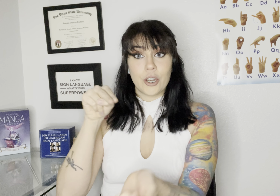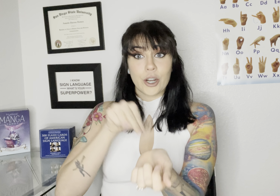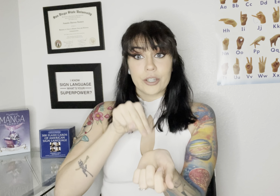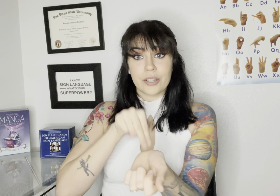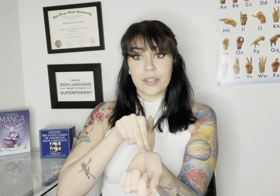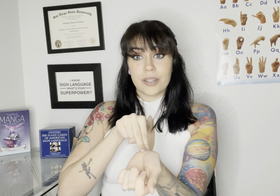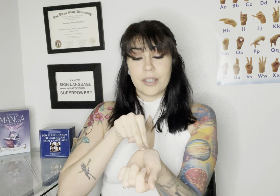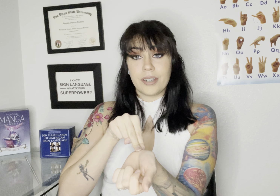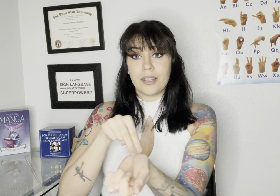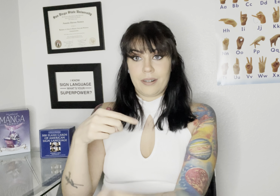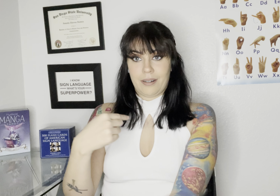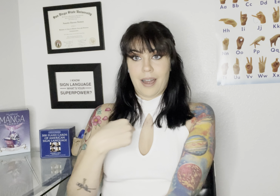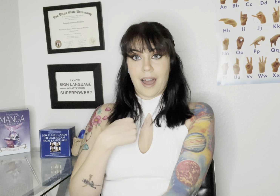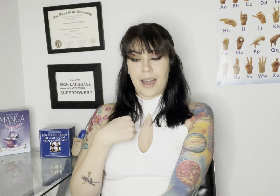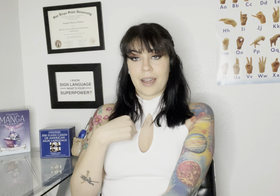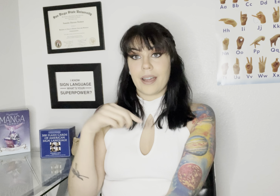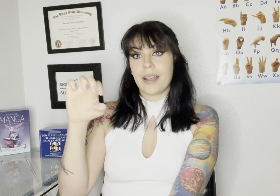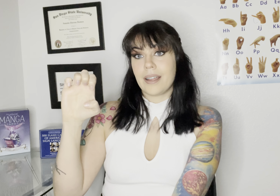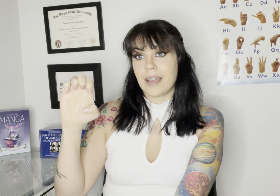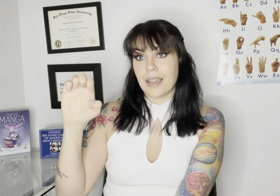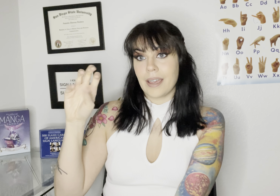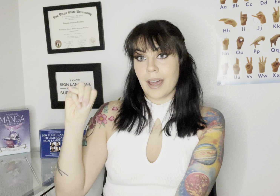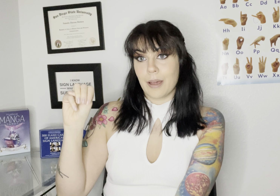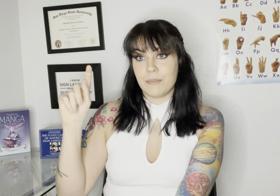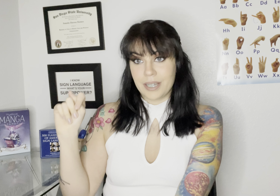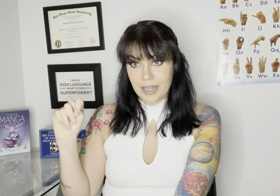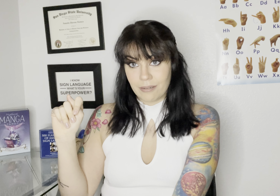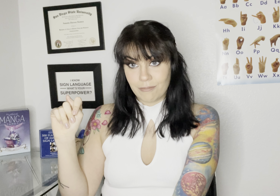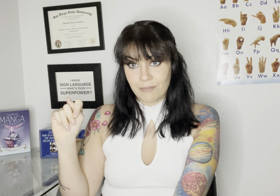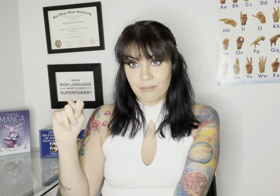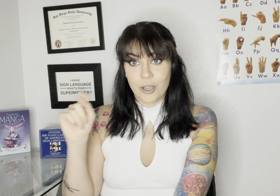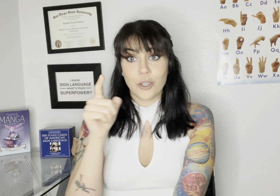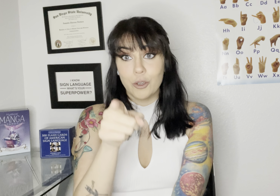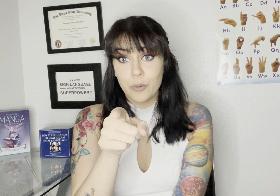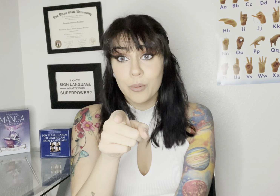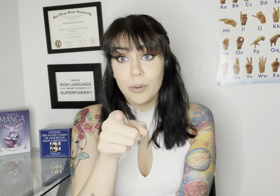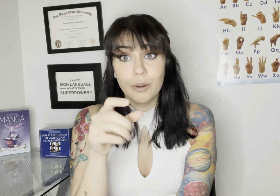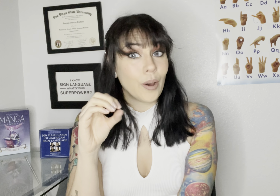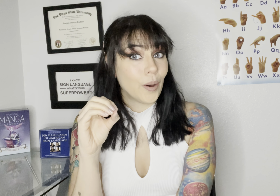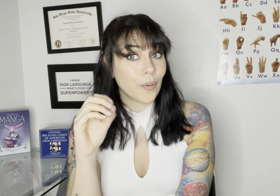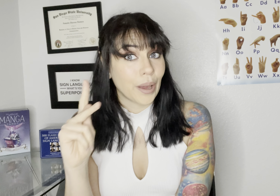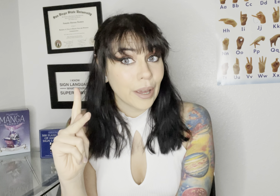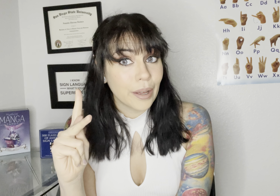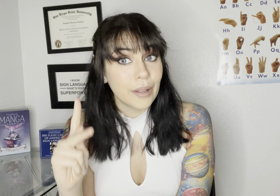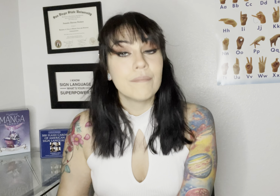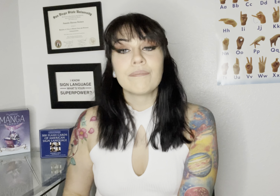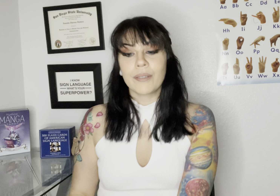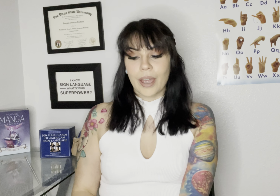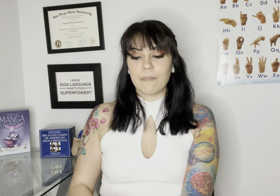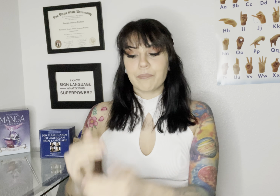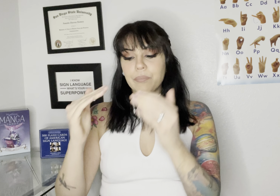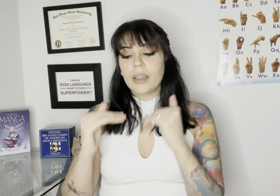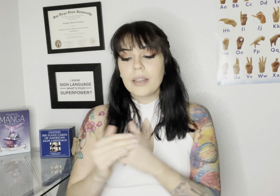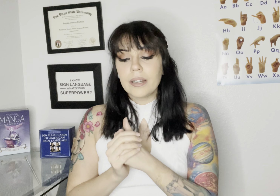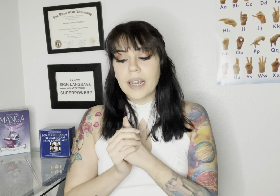nurse. I, EMT. You, okay? Okay. Next one